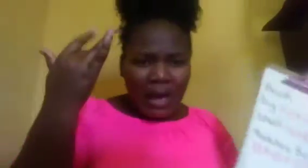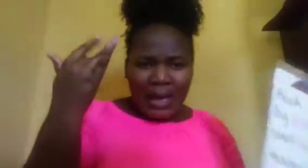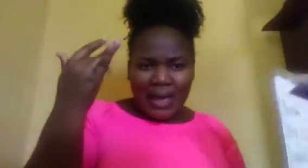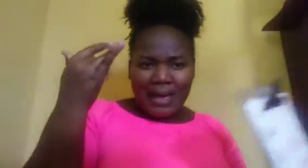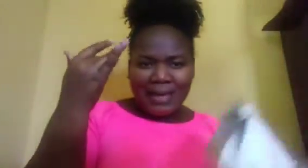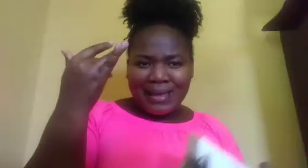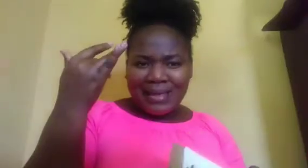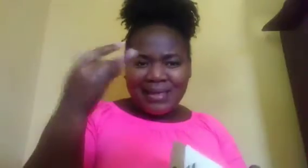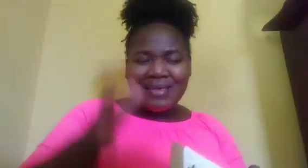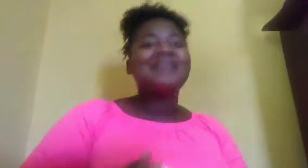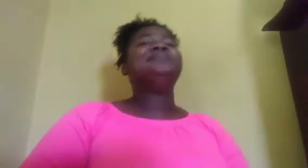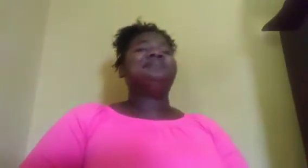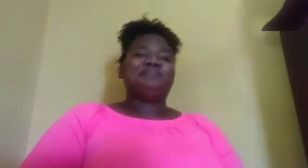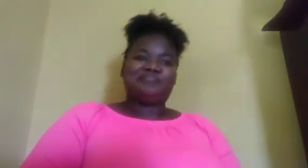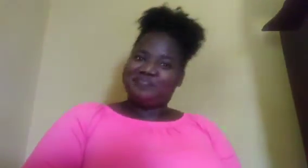Why did we write it again?